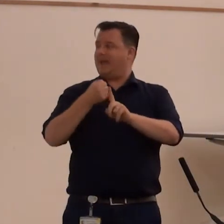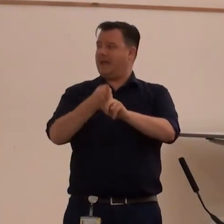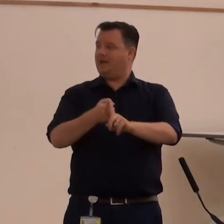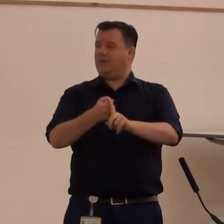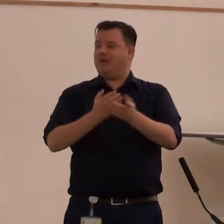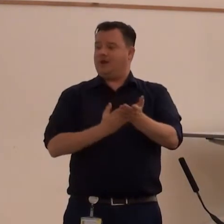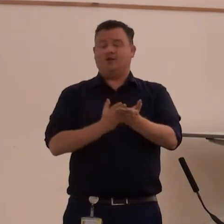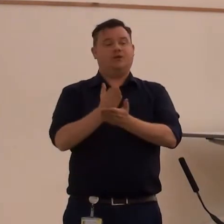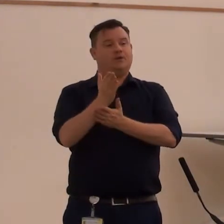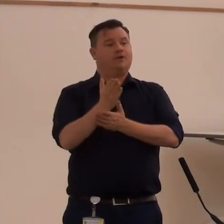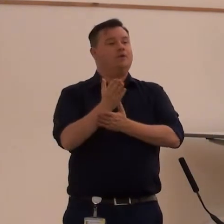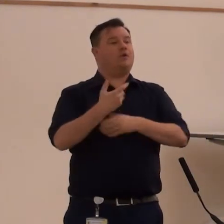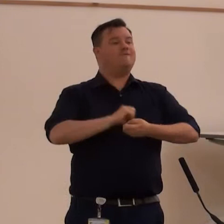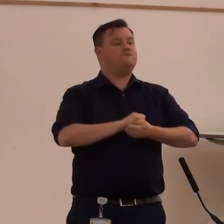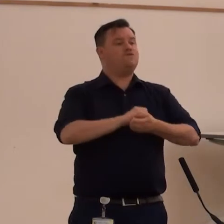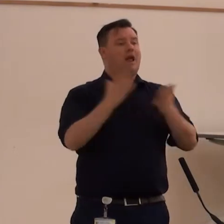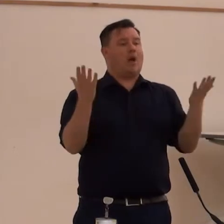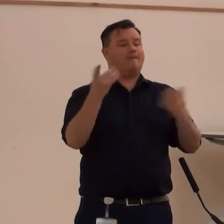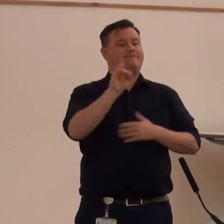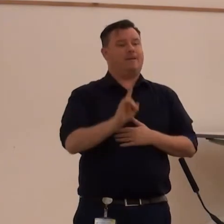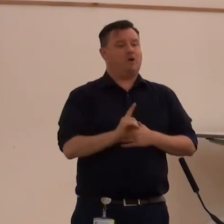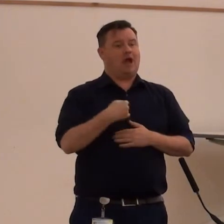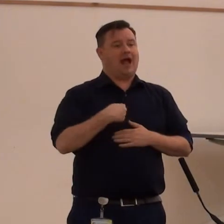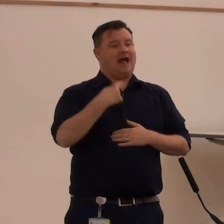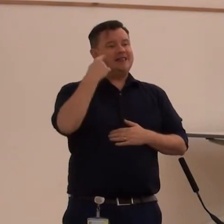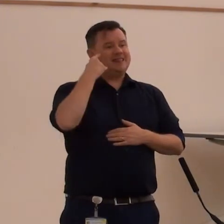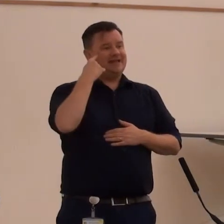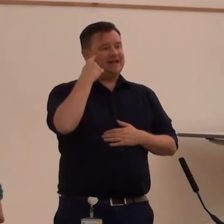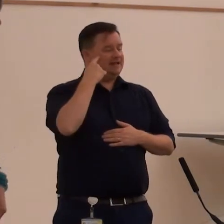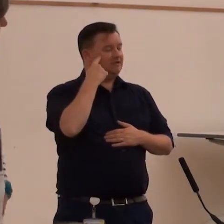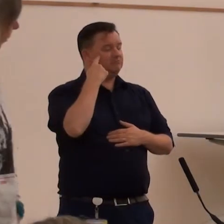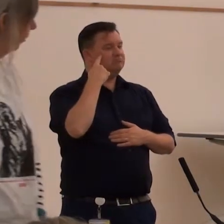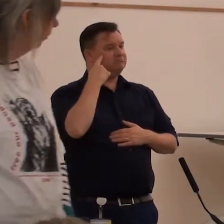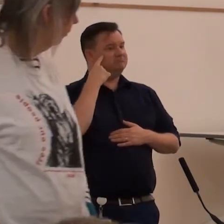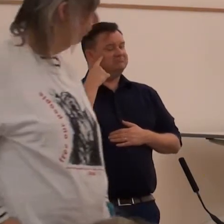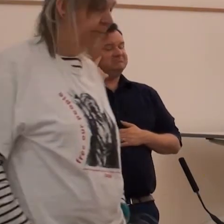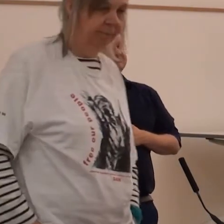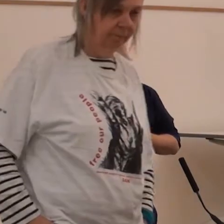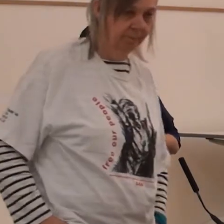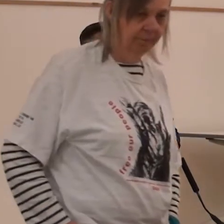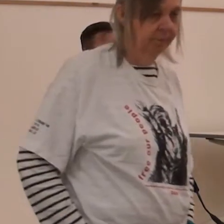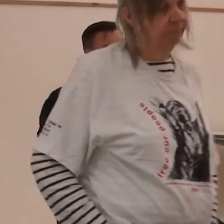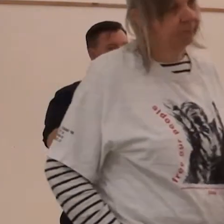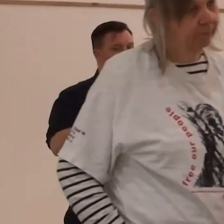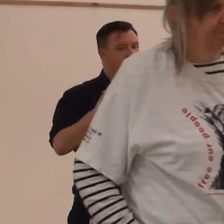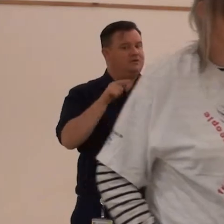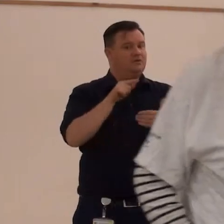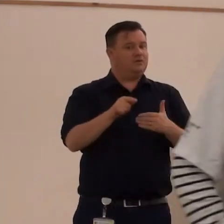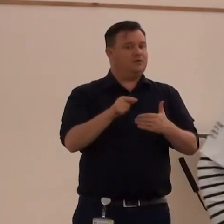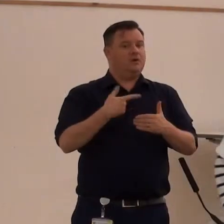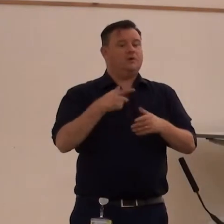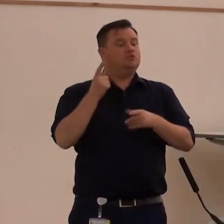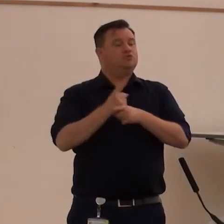a campaign called Free Our People. Now I think it was a bit ahead of its time, but we were talking about the way in